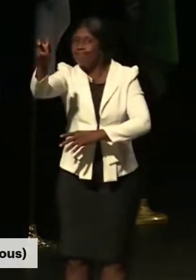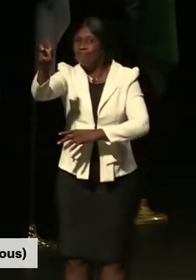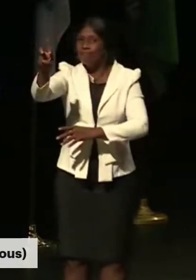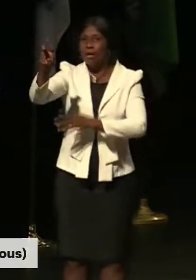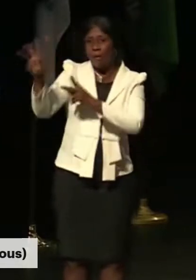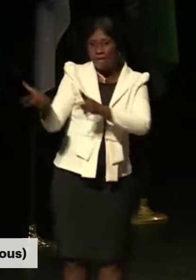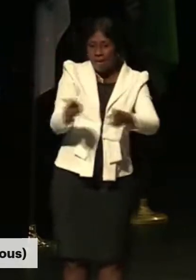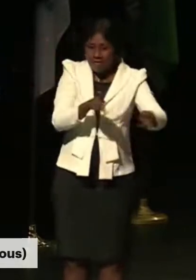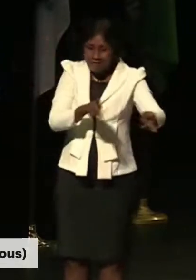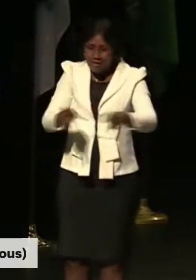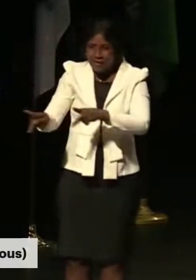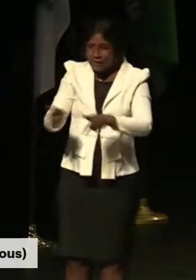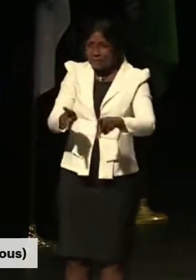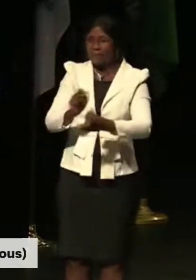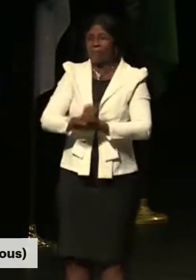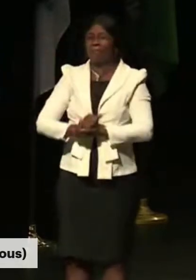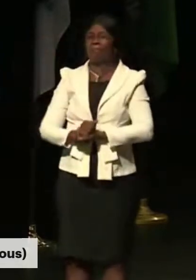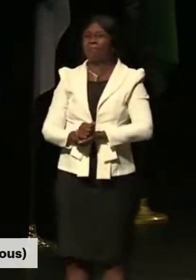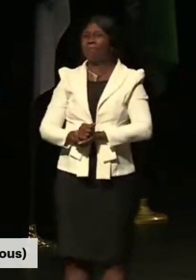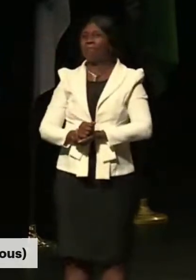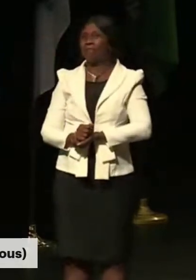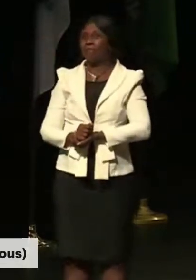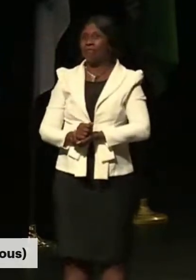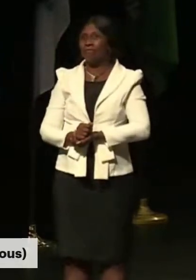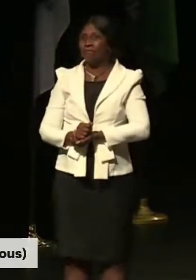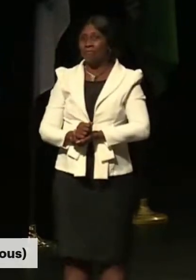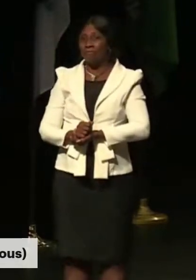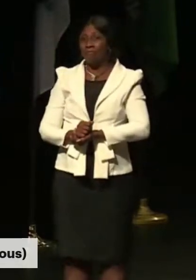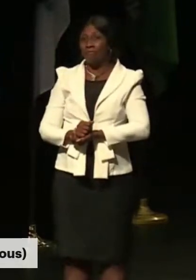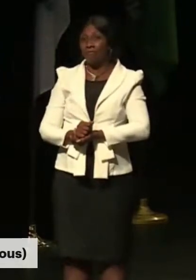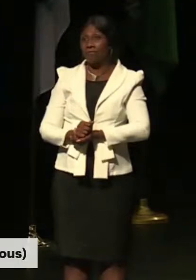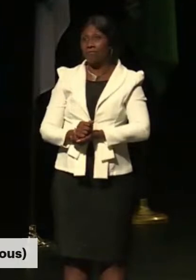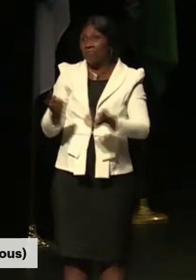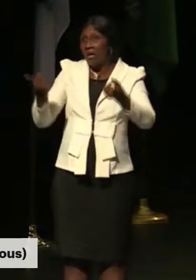culture, was a recipient of the Hummingbird Medal Silver in